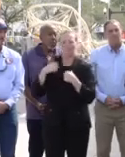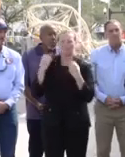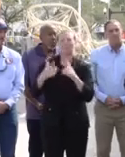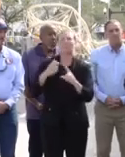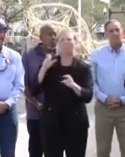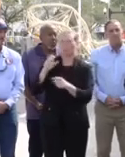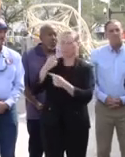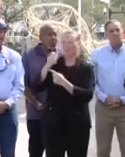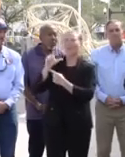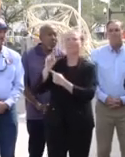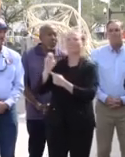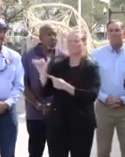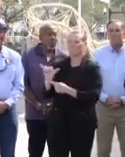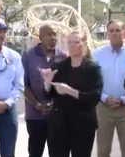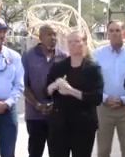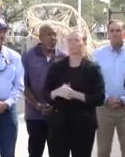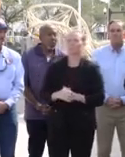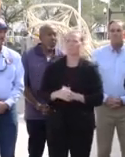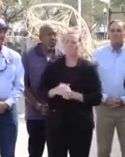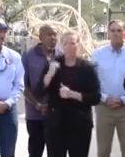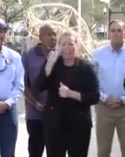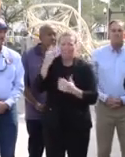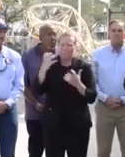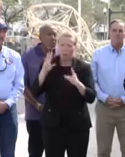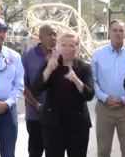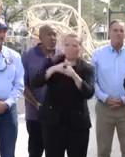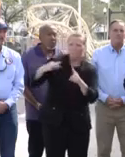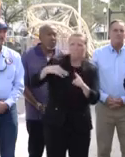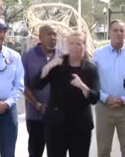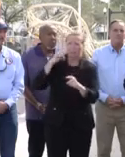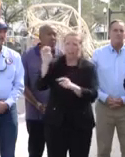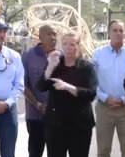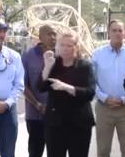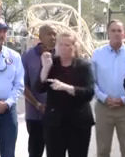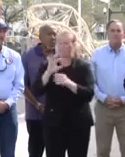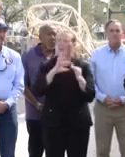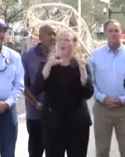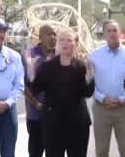apply for one of those emergency bridge loans, you go to